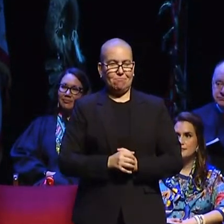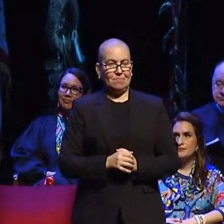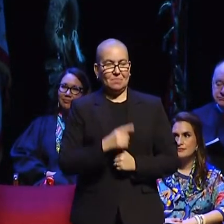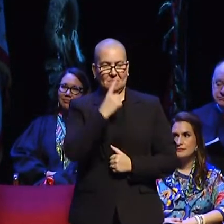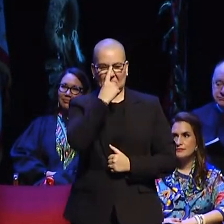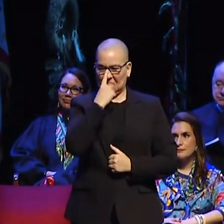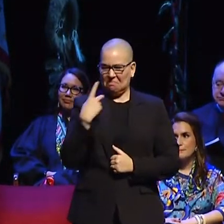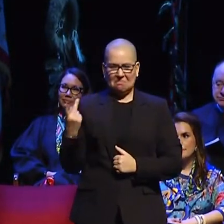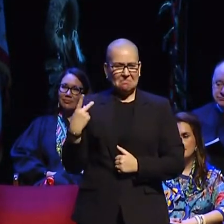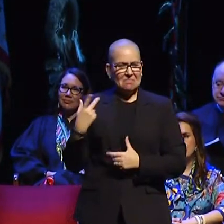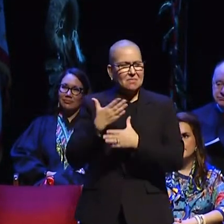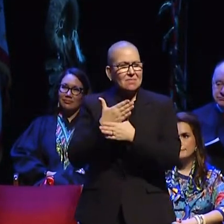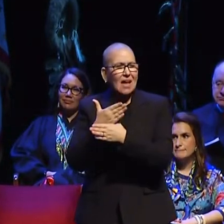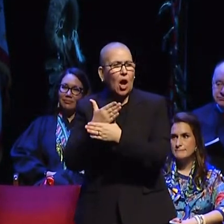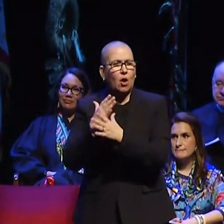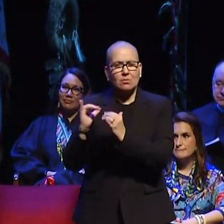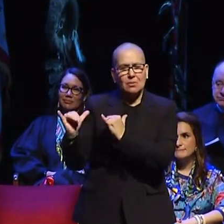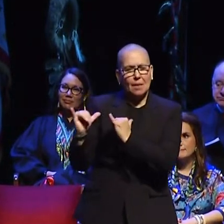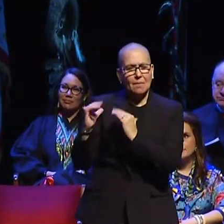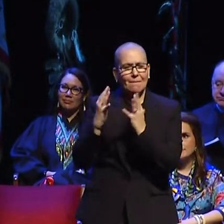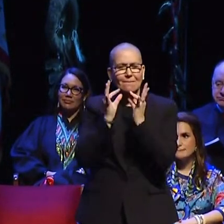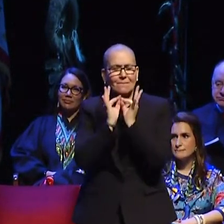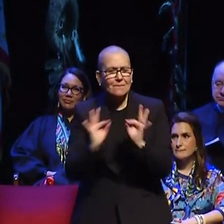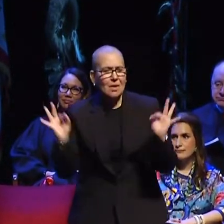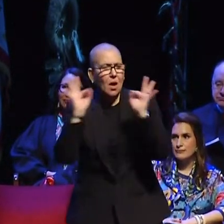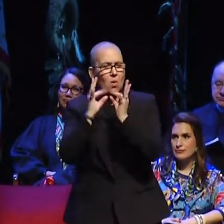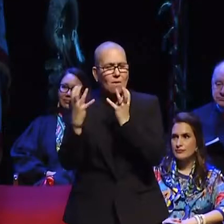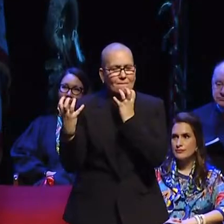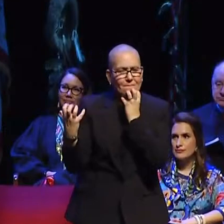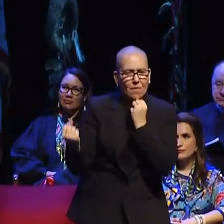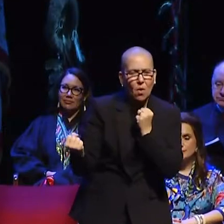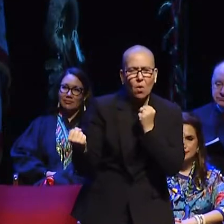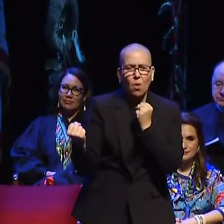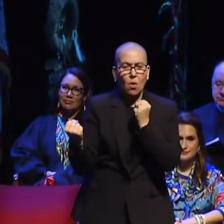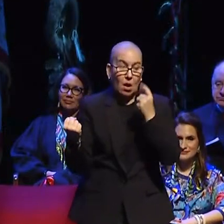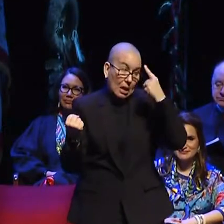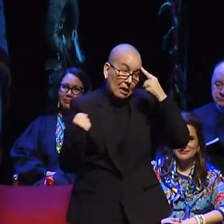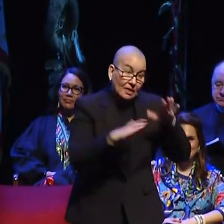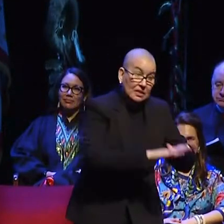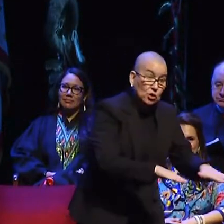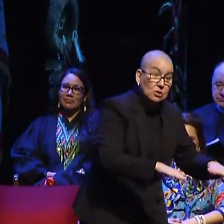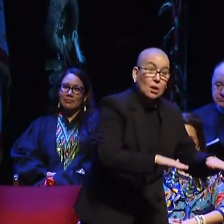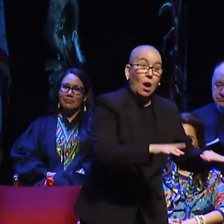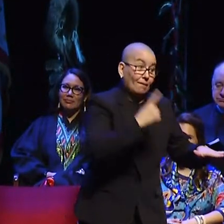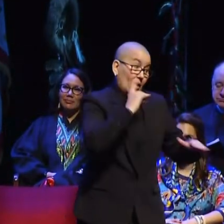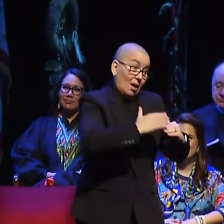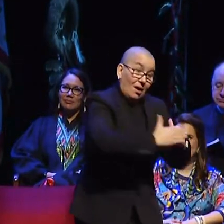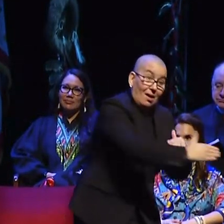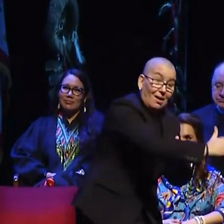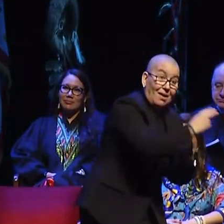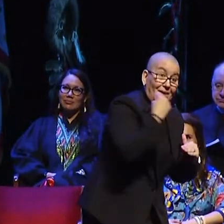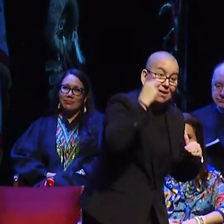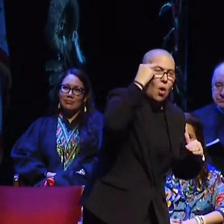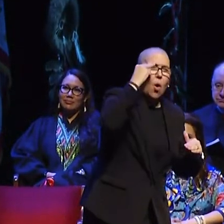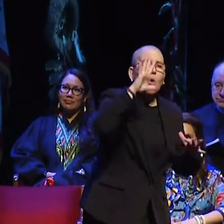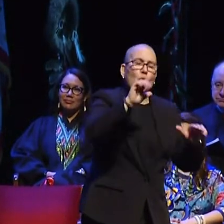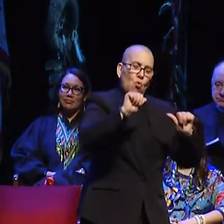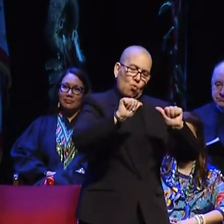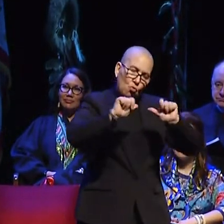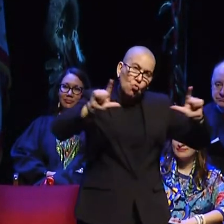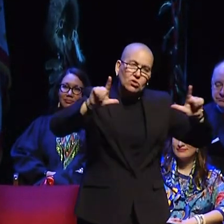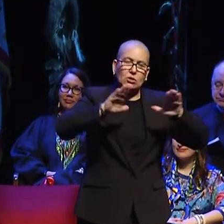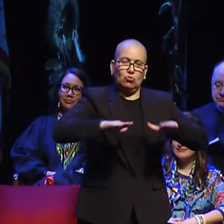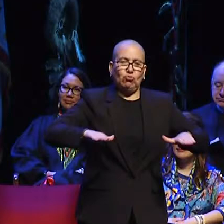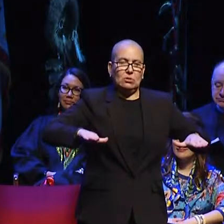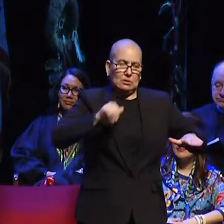and vision of a world that we wanted to create, not just for our children and our nieces and nephews, but for all children. I'm grateful for your sage